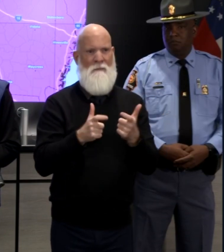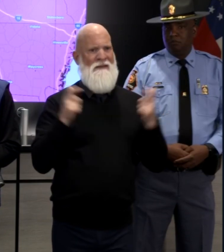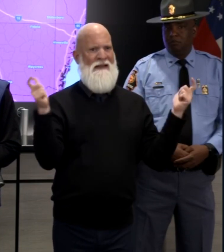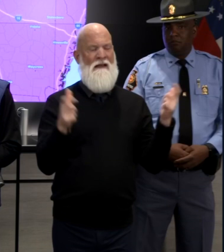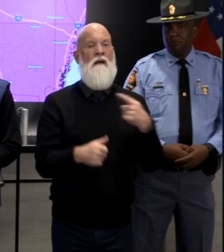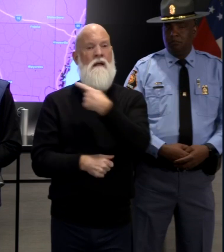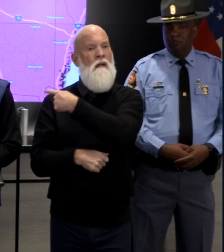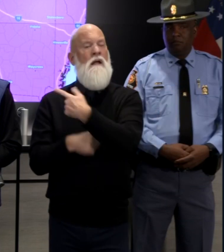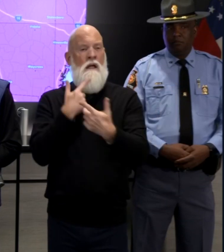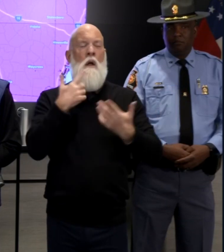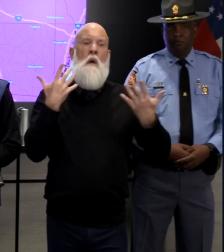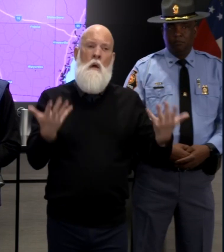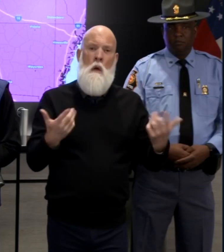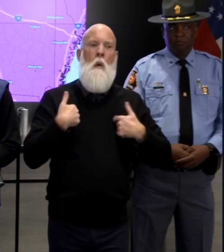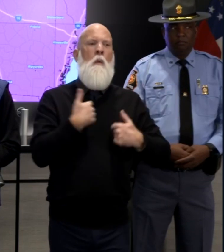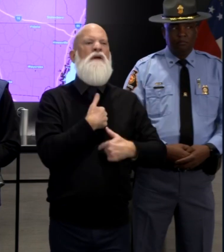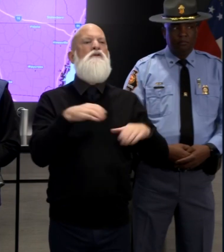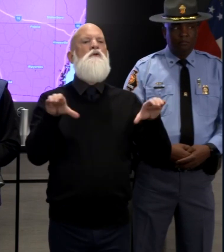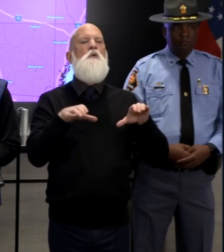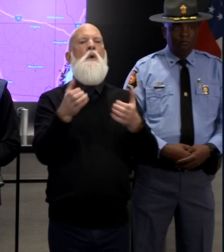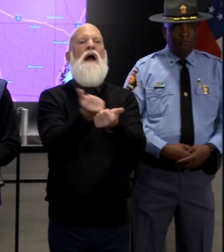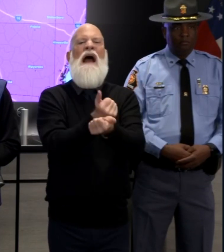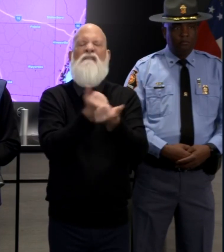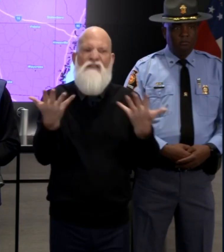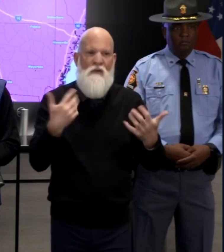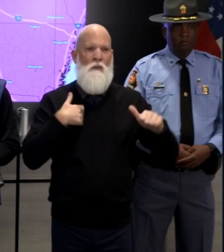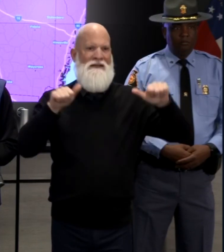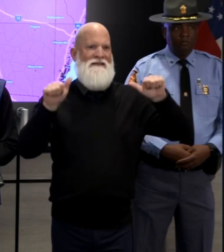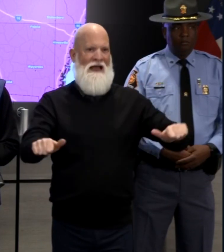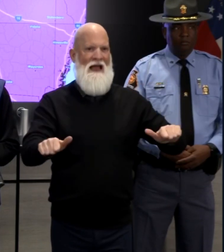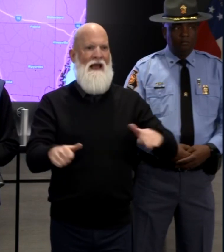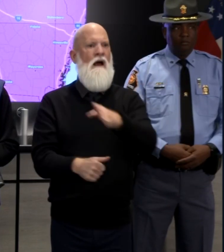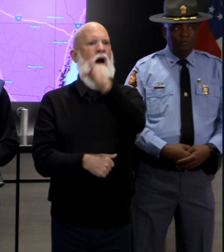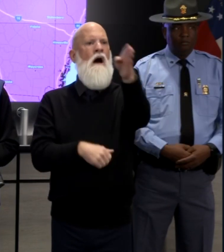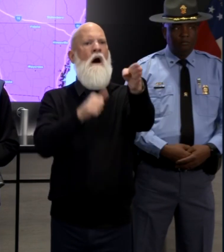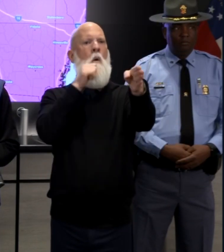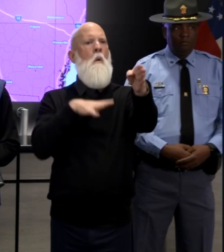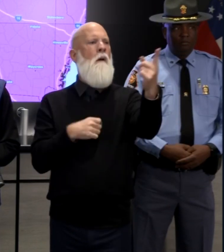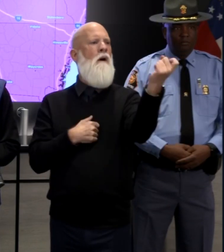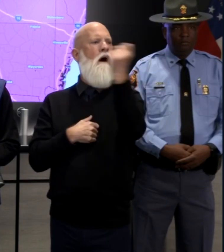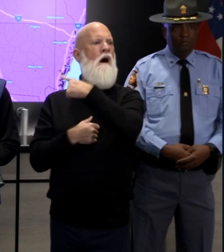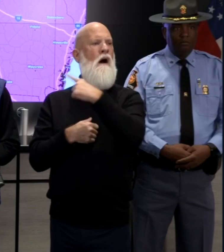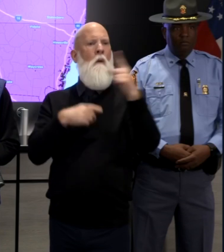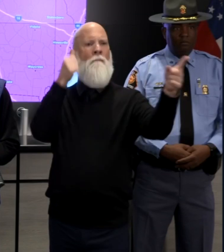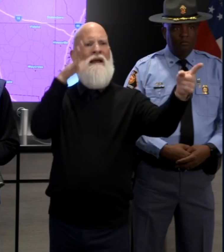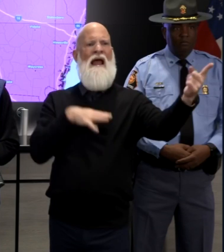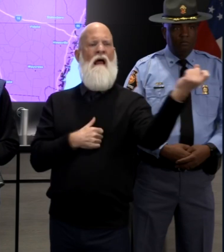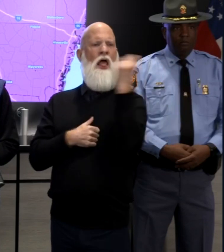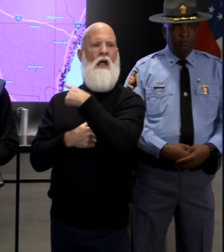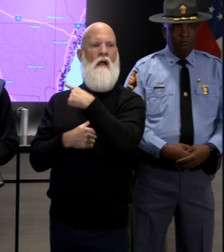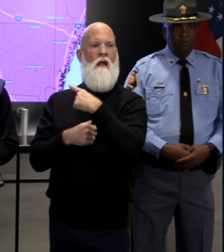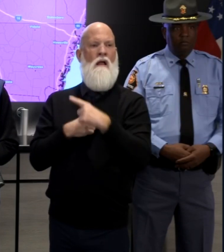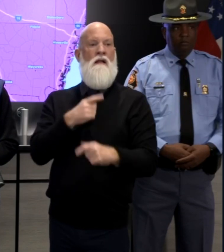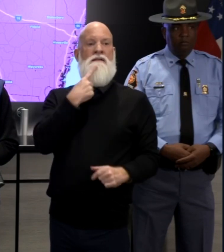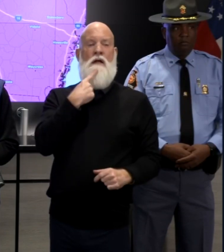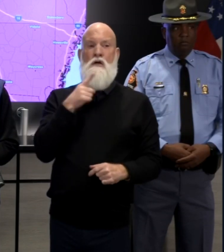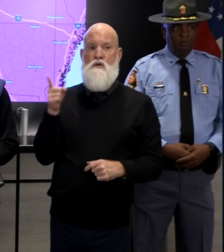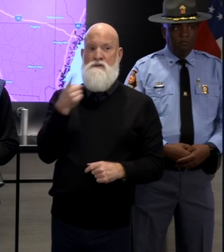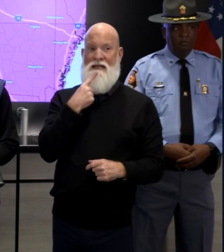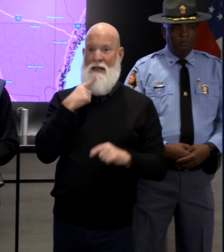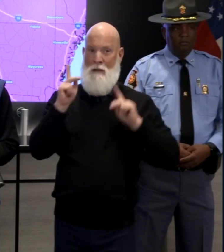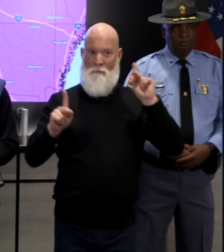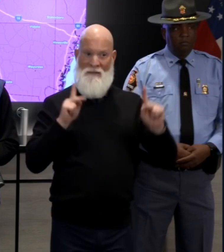everything we got with everything we got. Arch. Governor Kemp, could you also talk about you mentioned about the populations that are most at